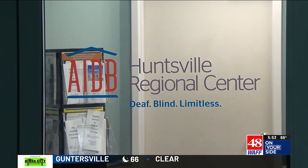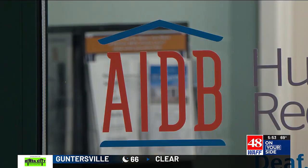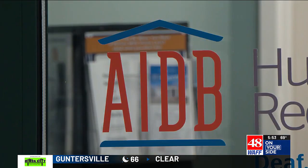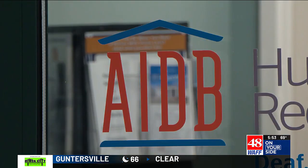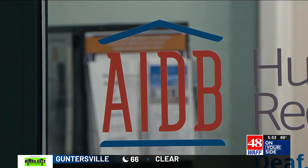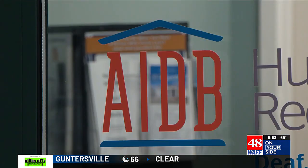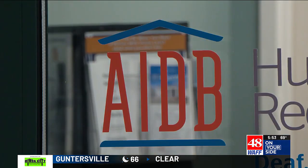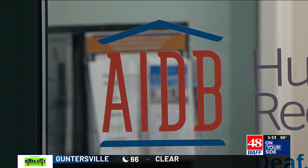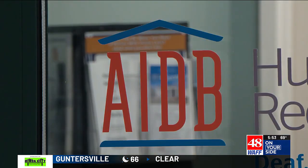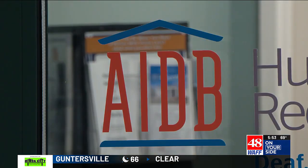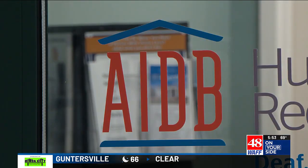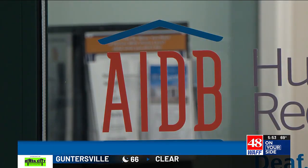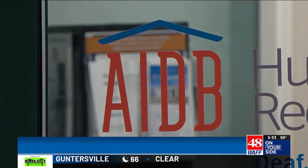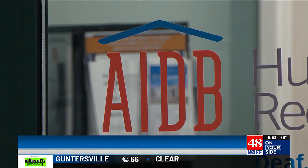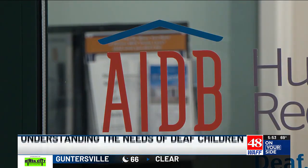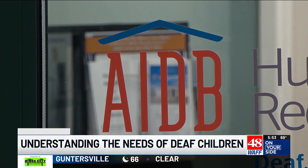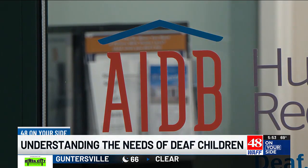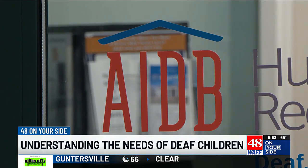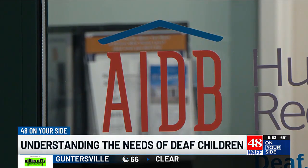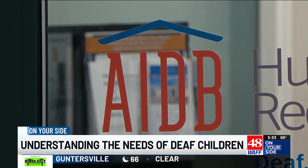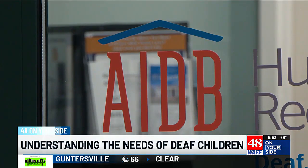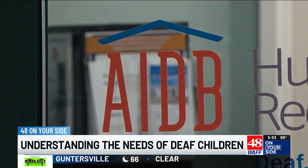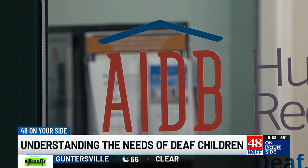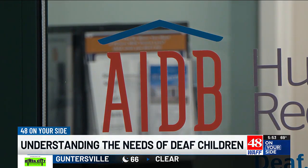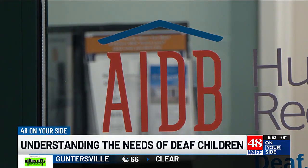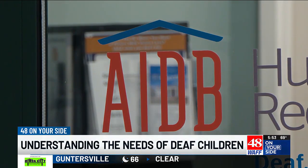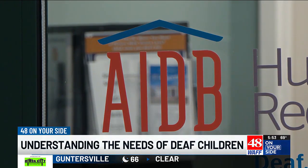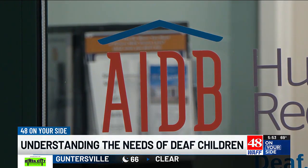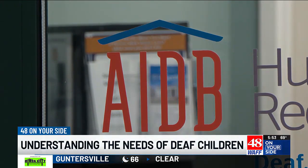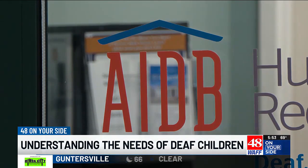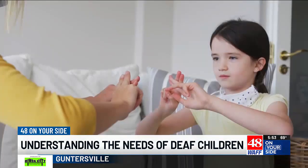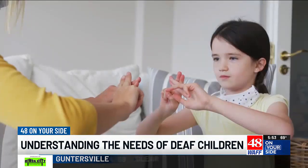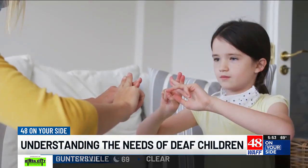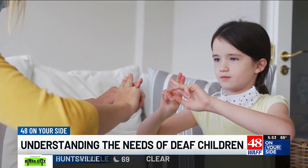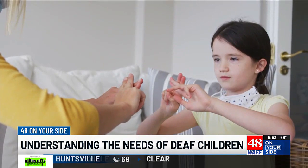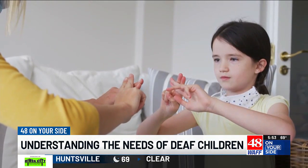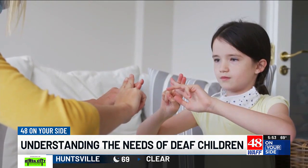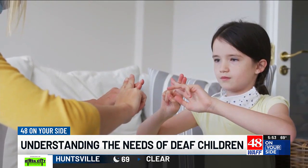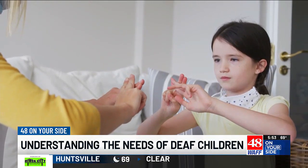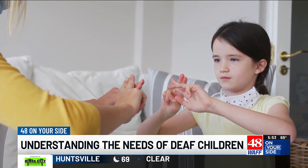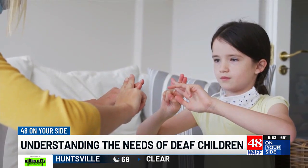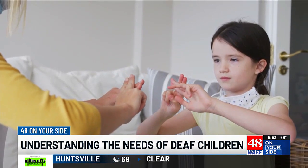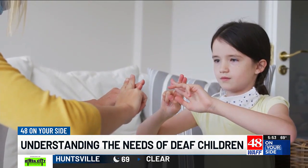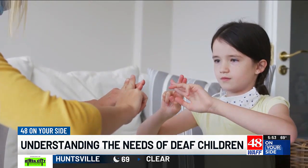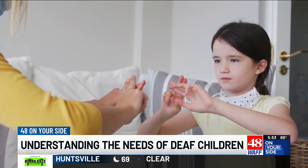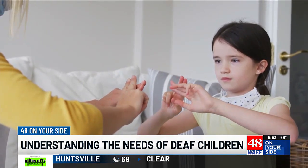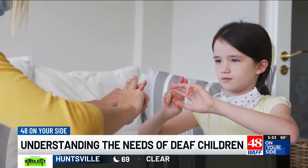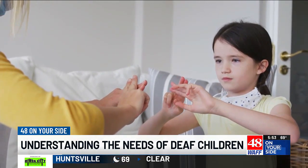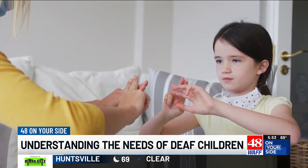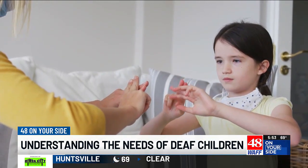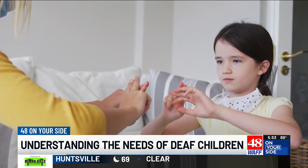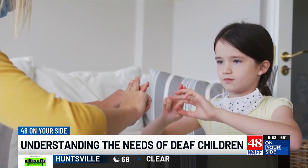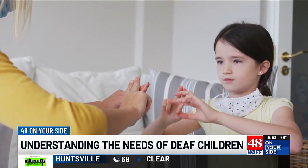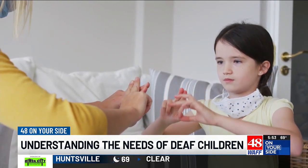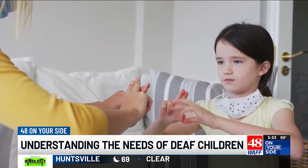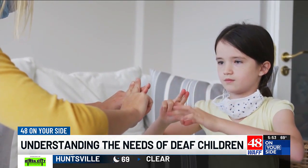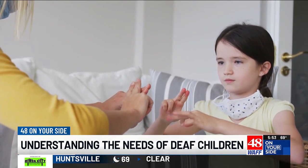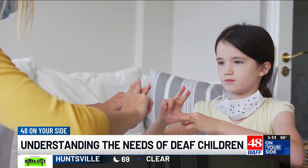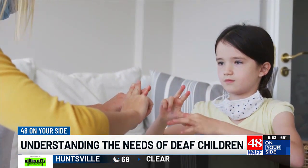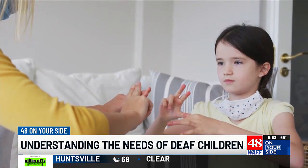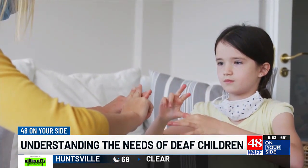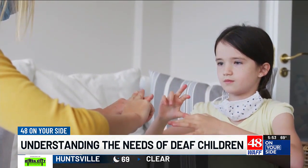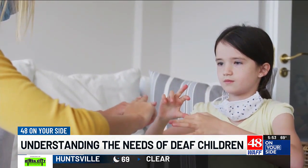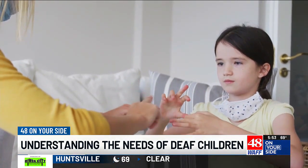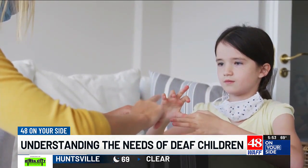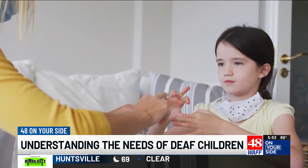deaf children. Today advocating and providing awareness about deaf culture and the community is at the forefront. The regional center